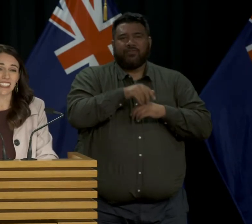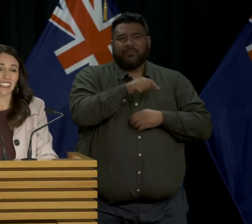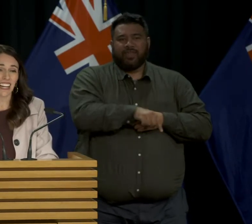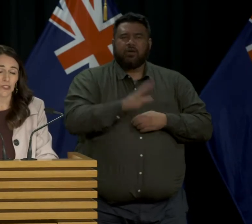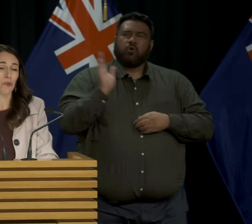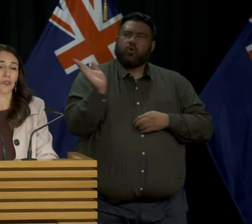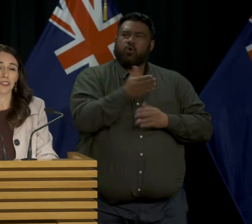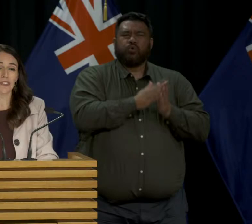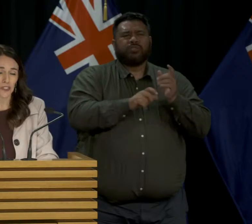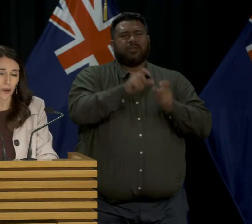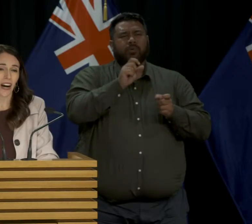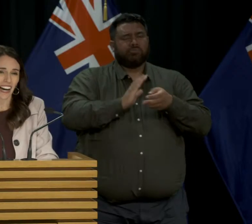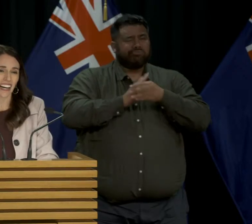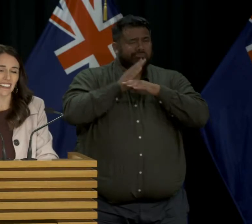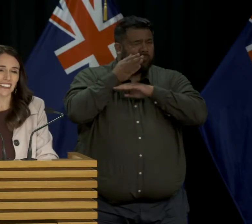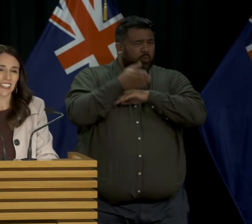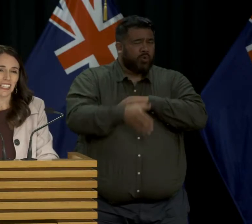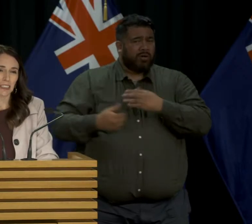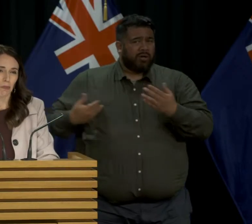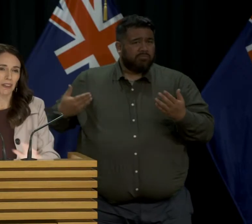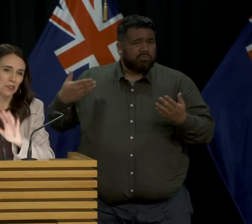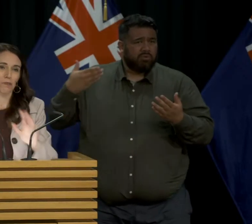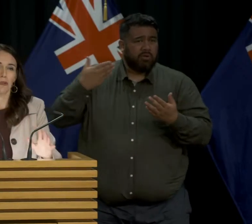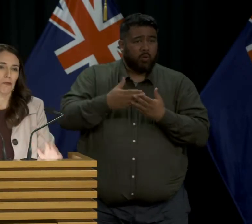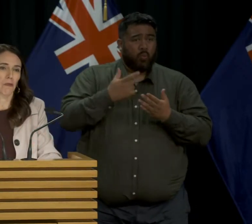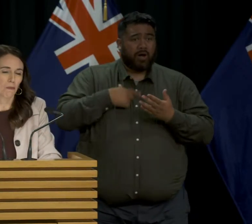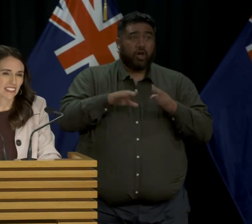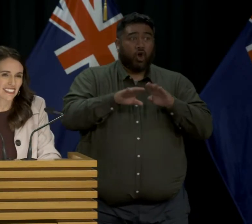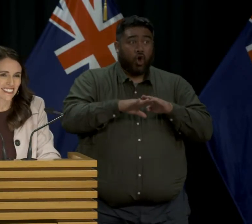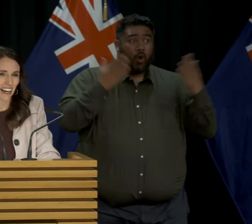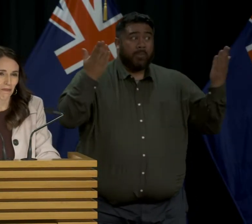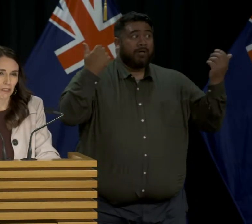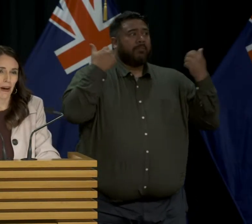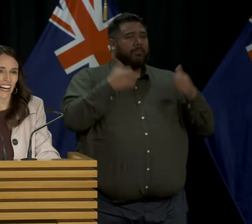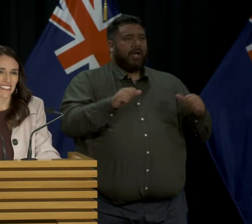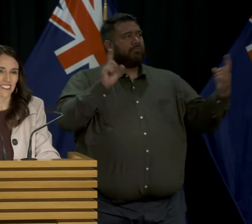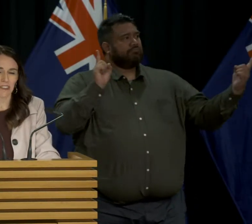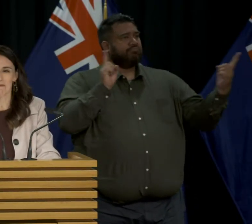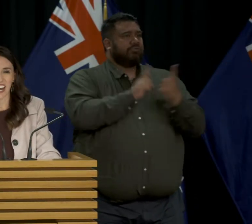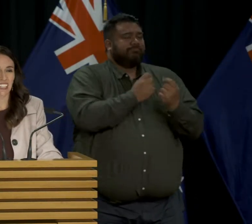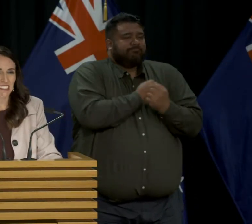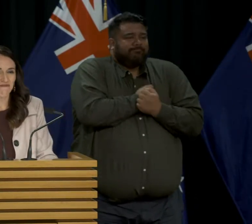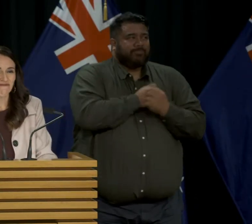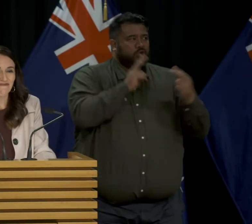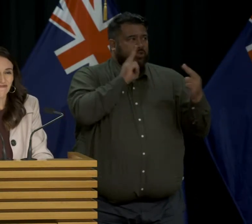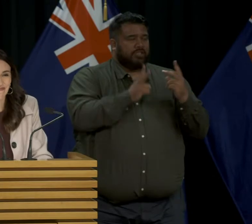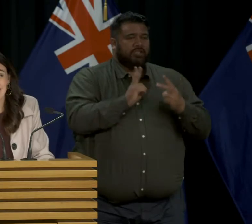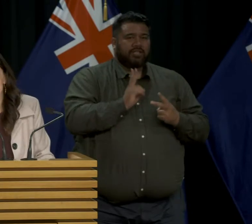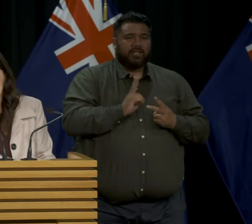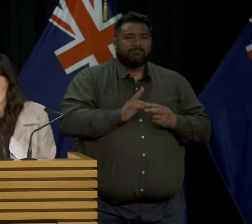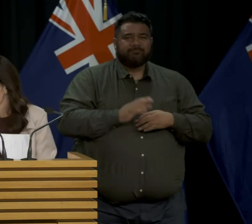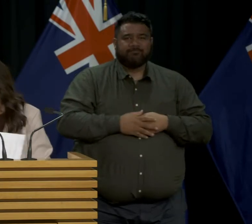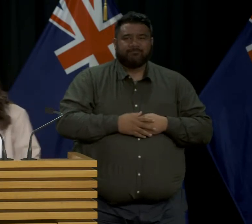New Zealander has worked so hard to bring those beautiful moments to pass. So thanks.